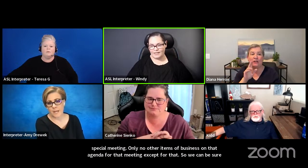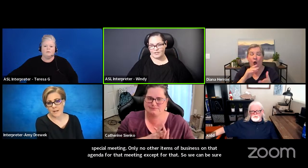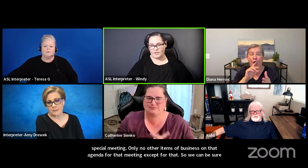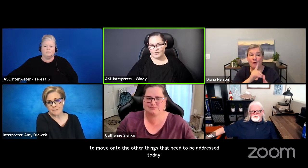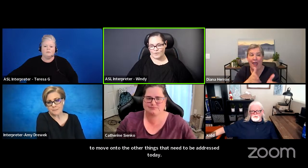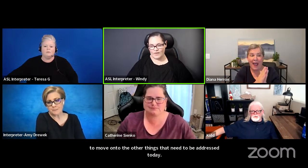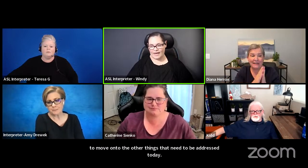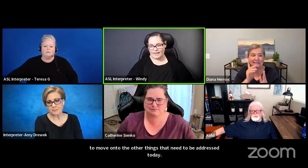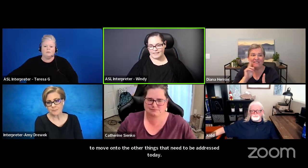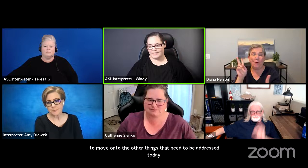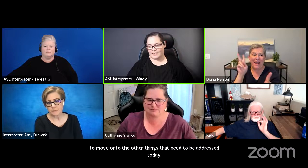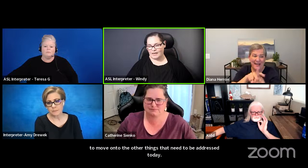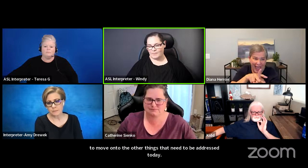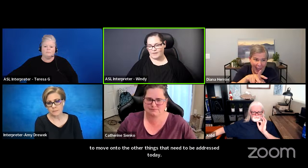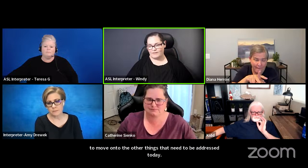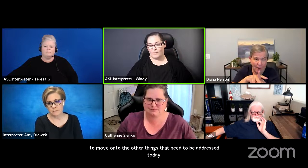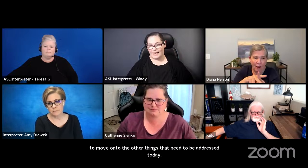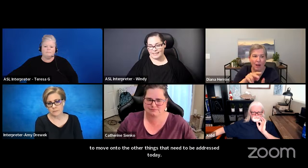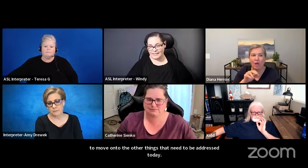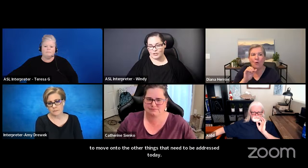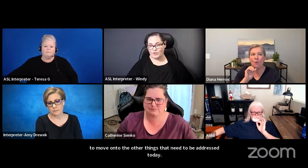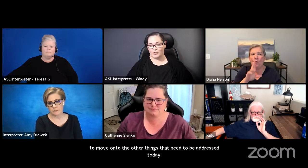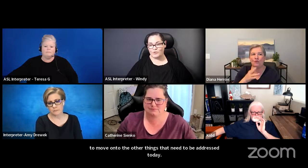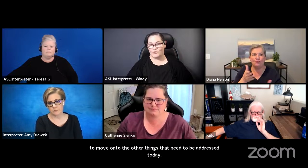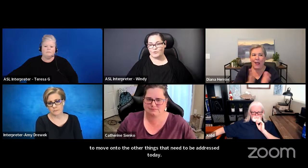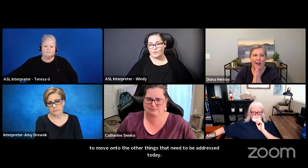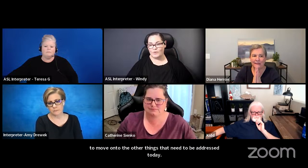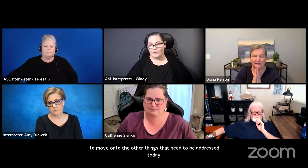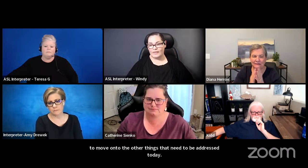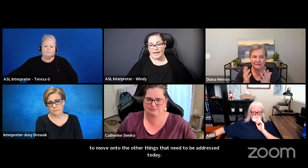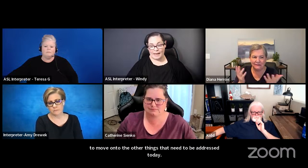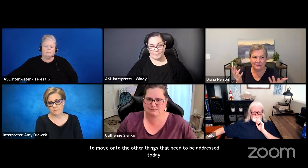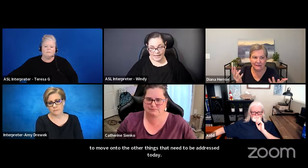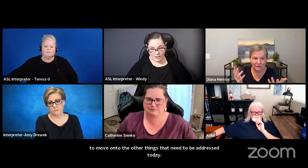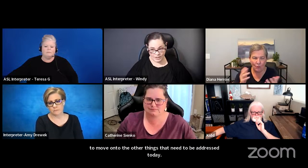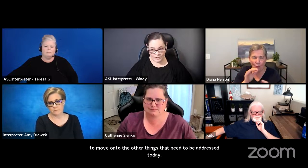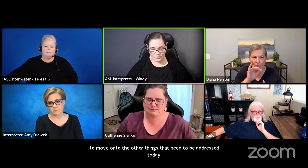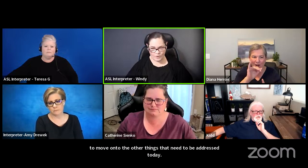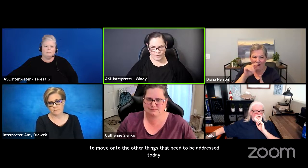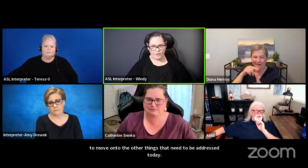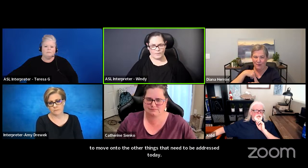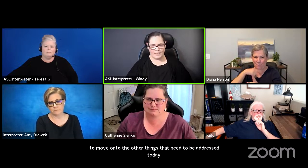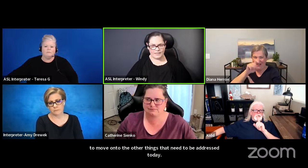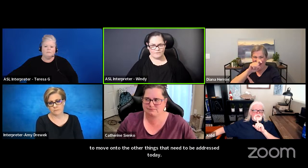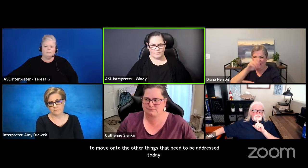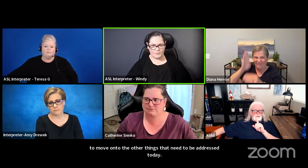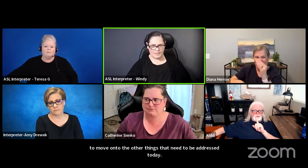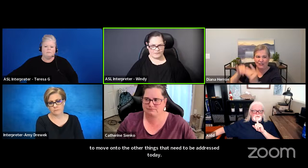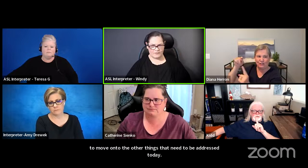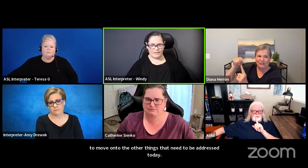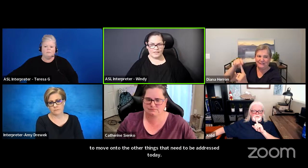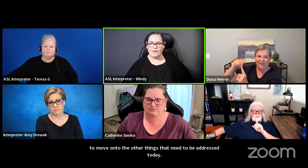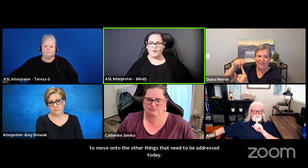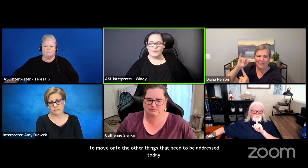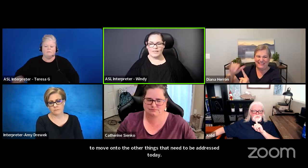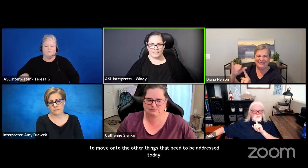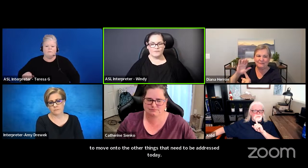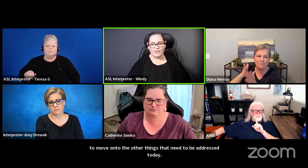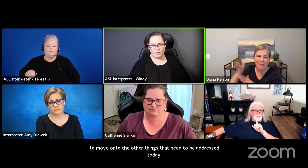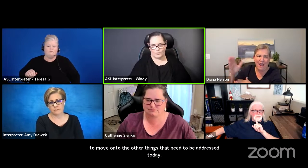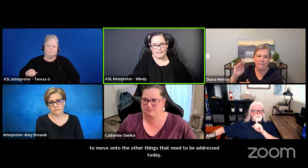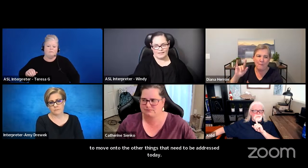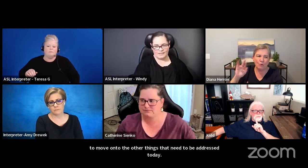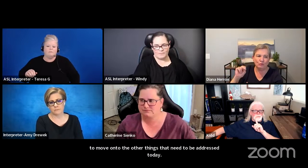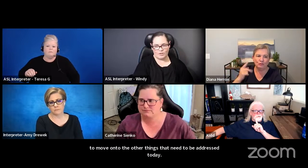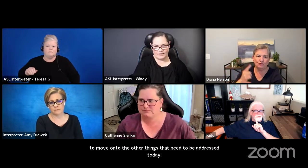that. So that if we're asking to get applications, or what are we asking for specifically, we need